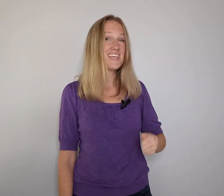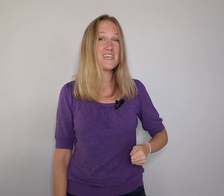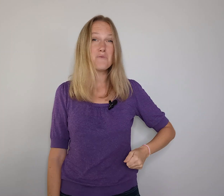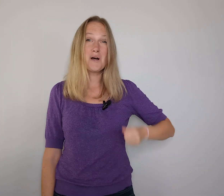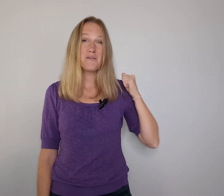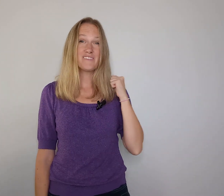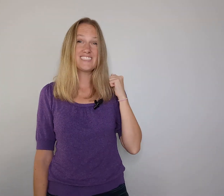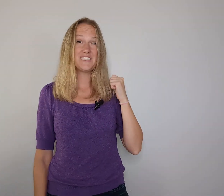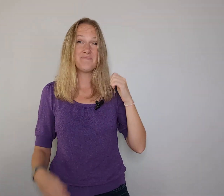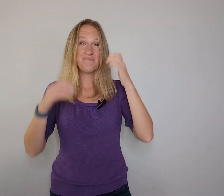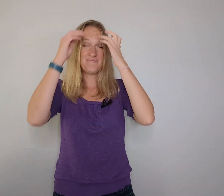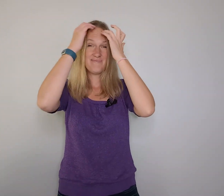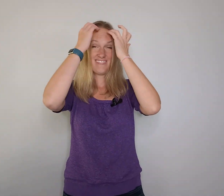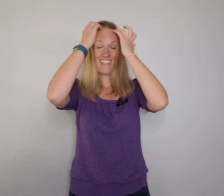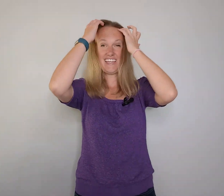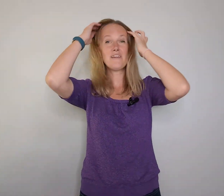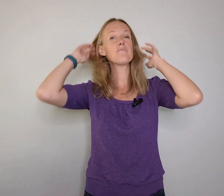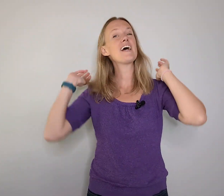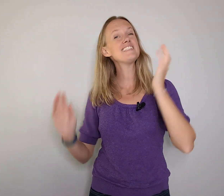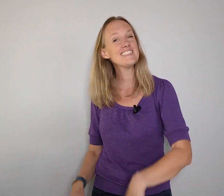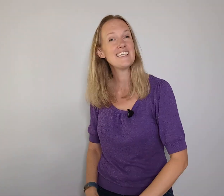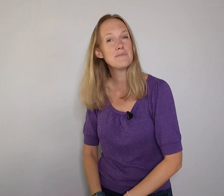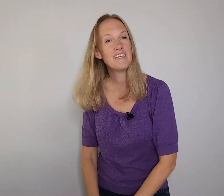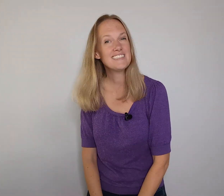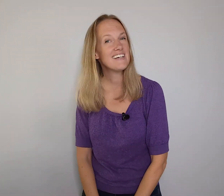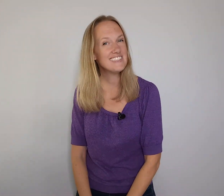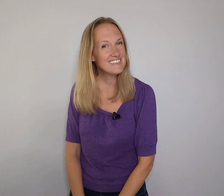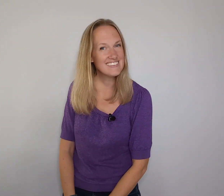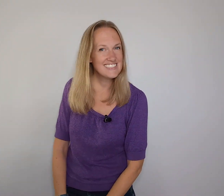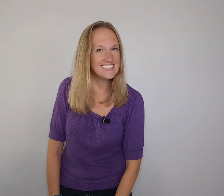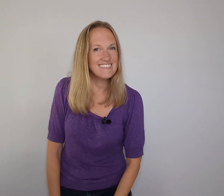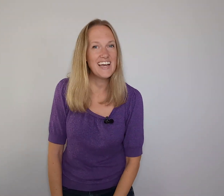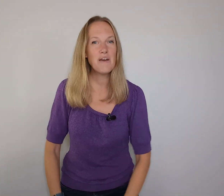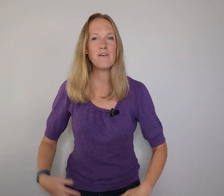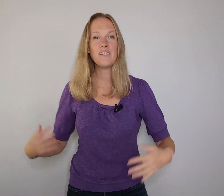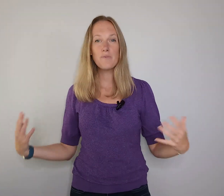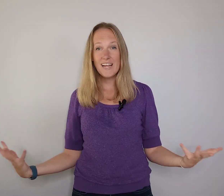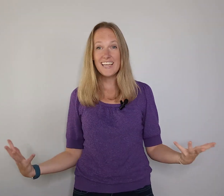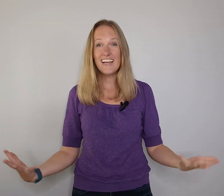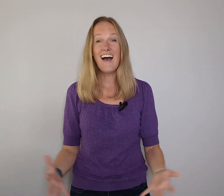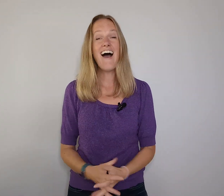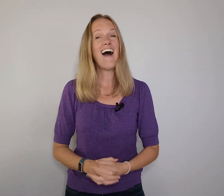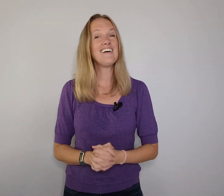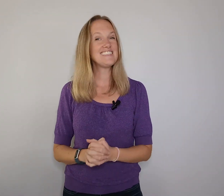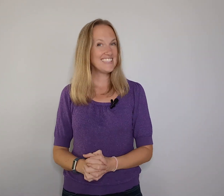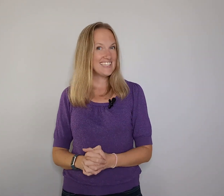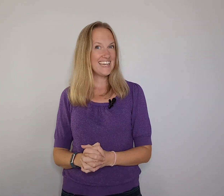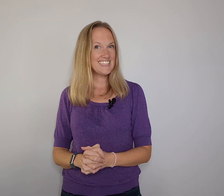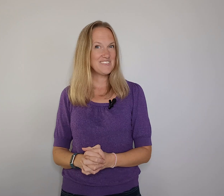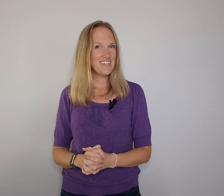He won't. Okay? Practice that as many times as you need to. And when you're ready, I'll